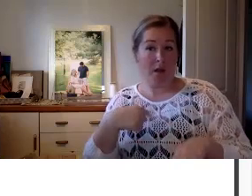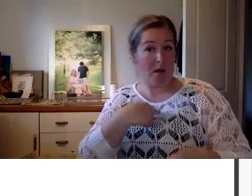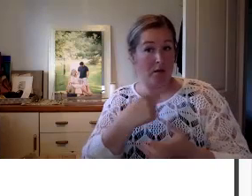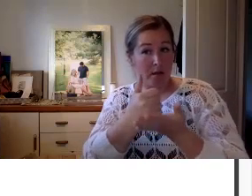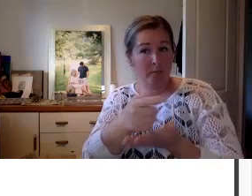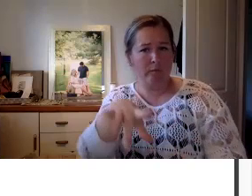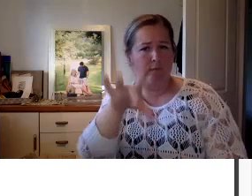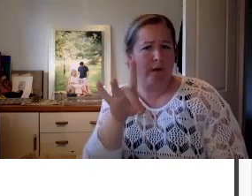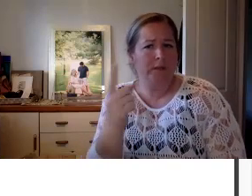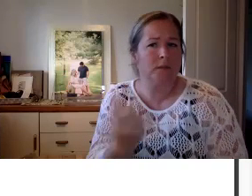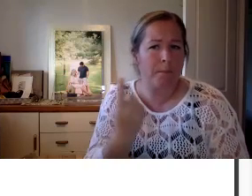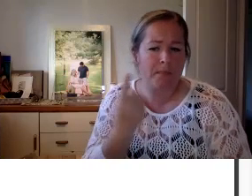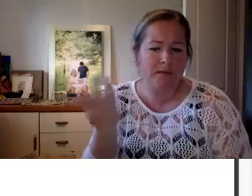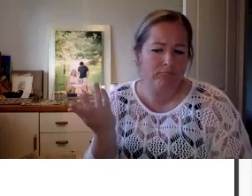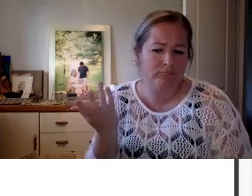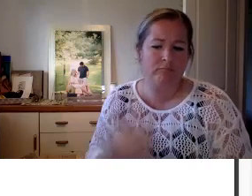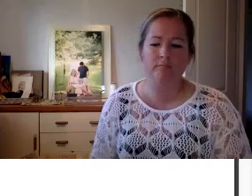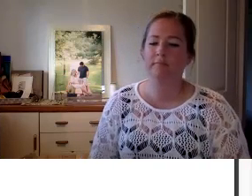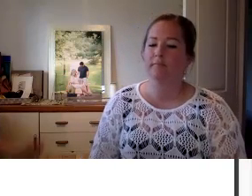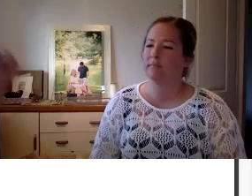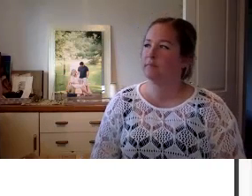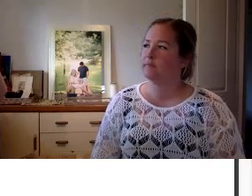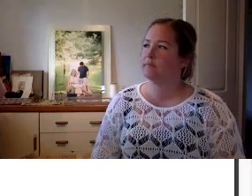me without an expression.